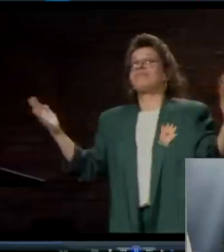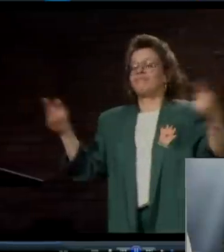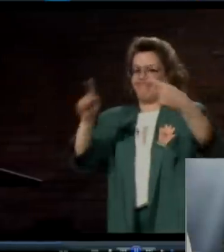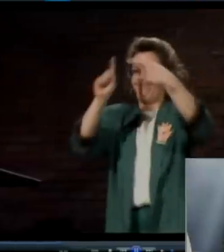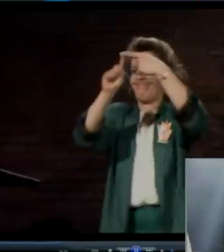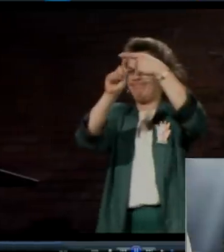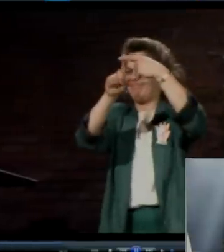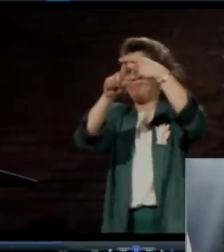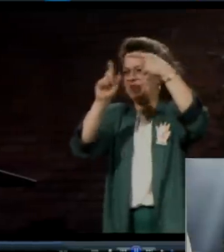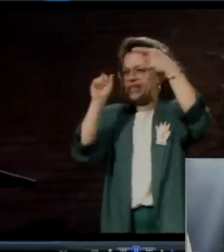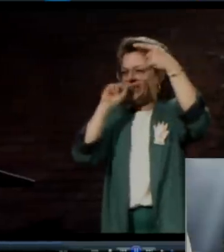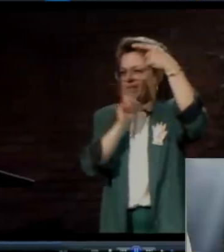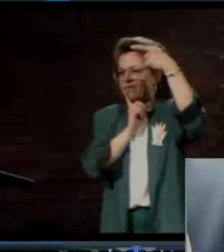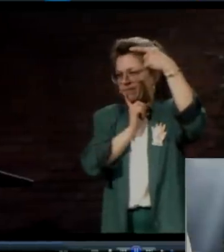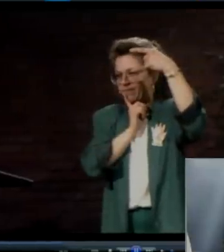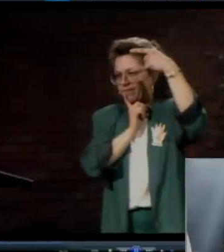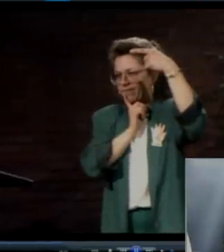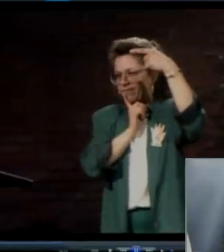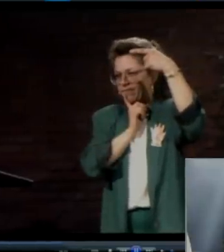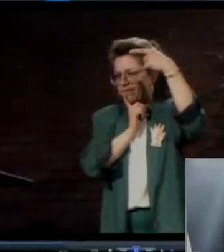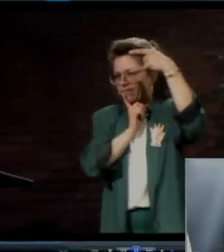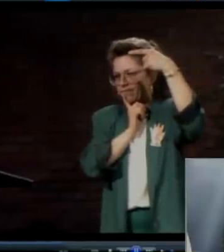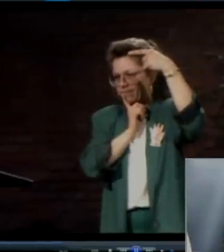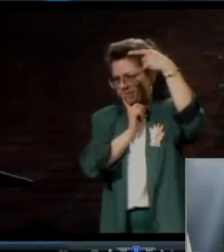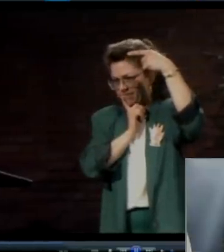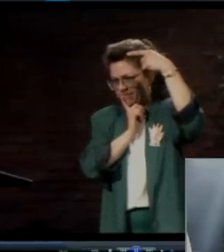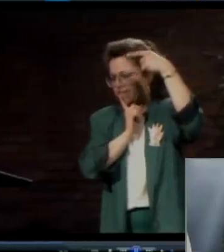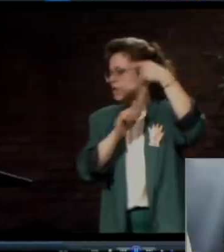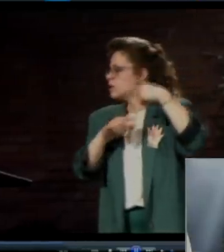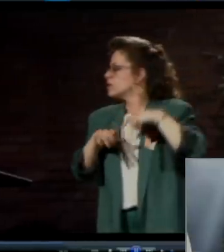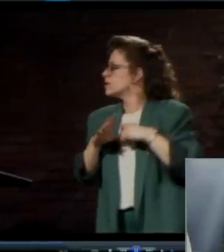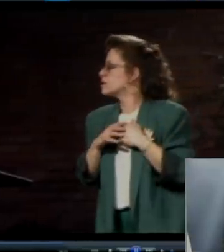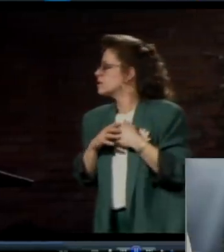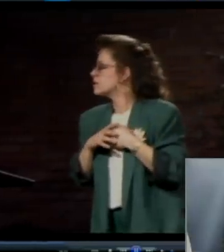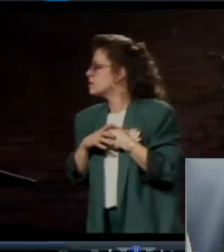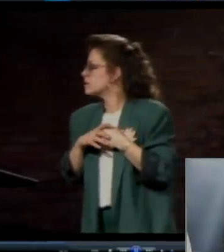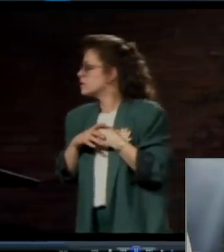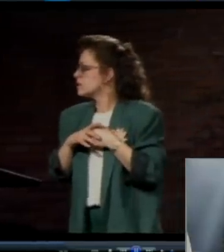Well, the most appropriate answer is the first choice, which is deaf.